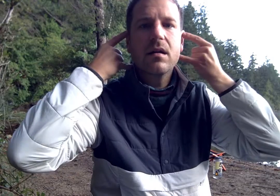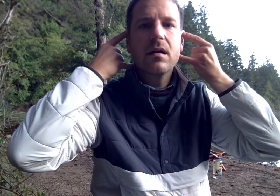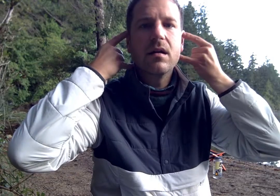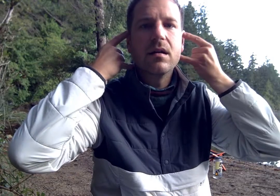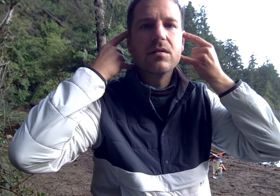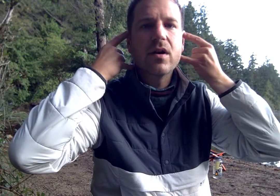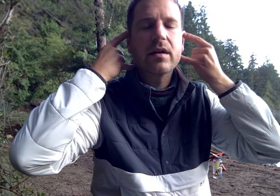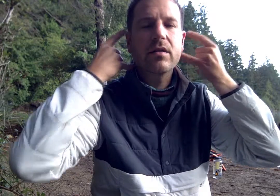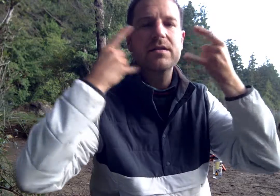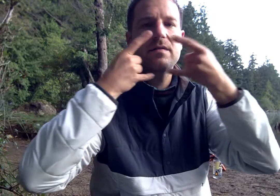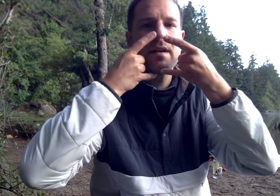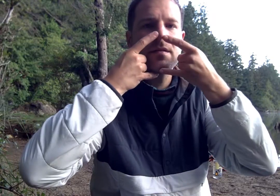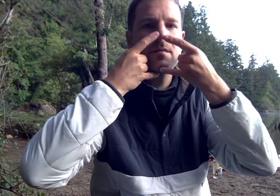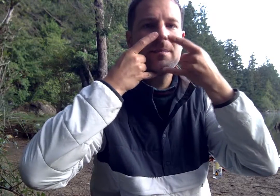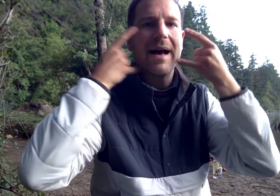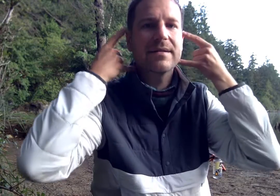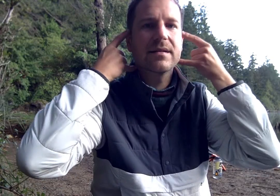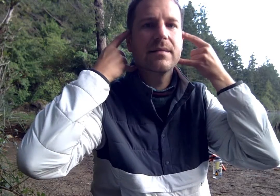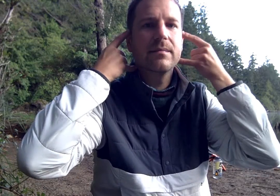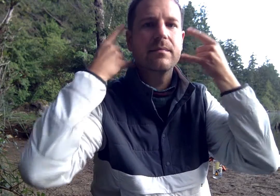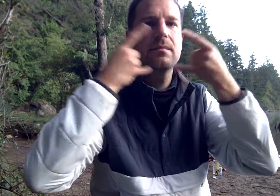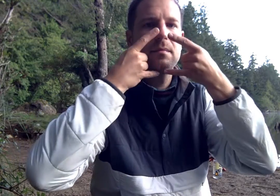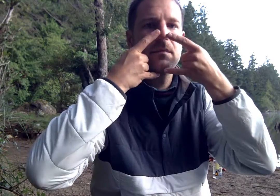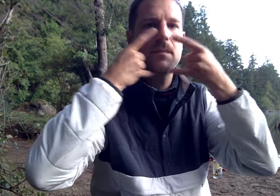And you draw it across your face, so mask.